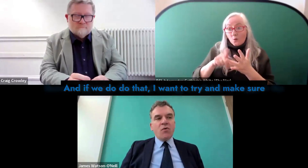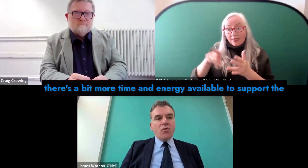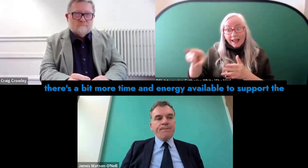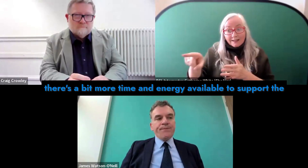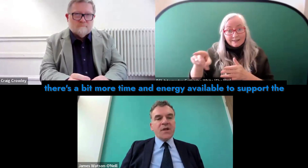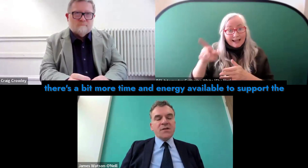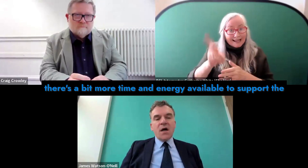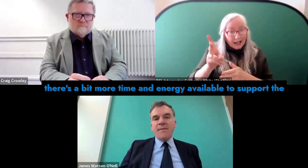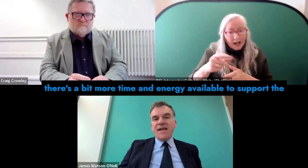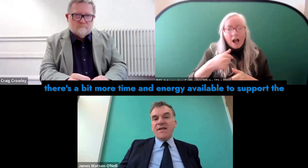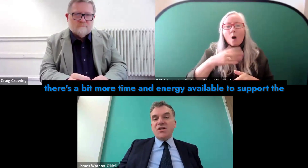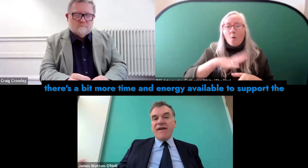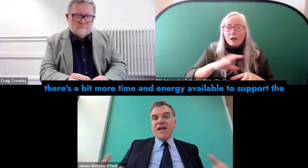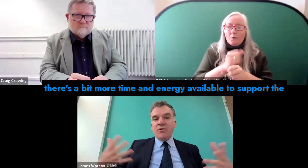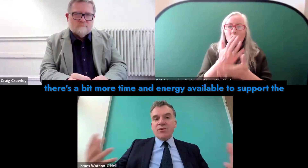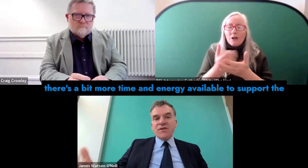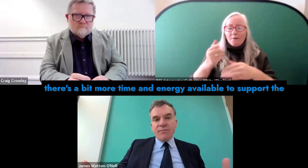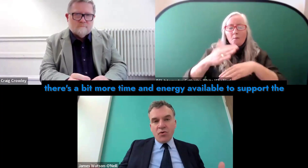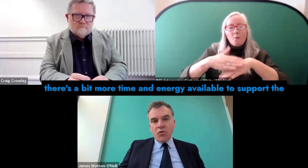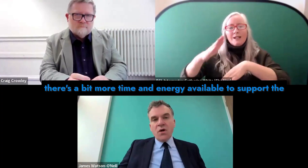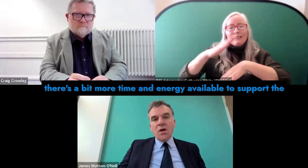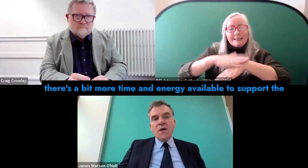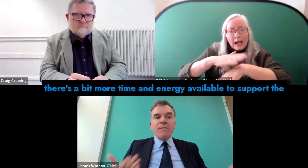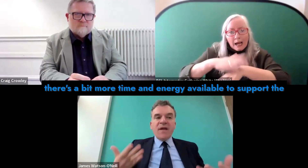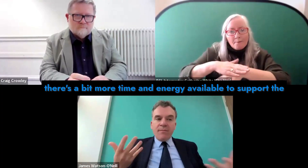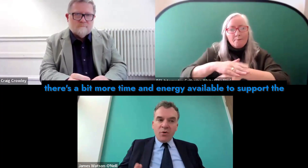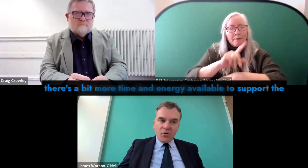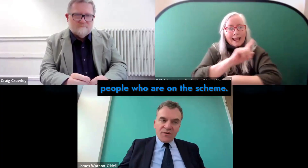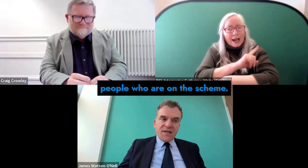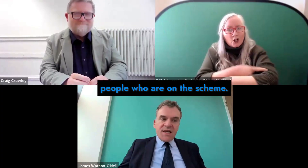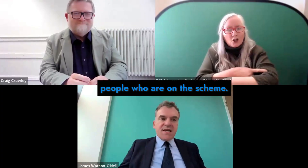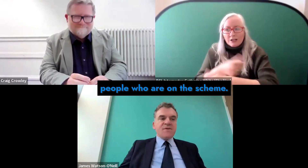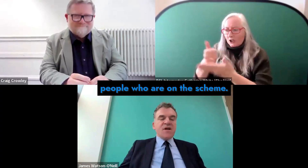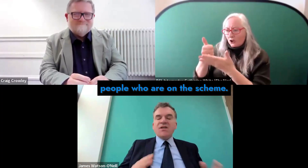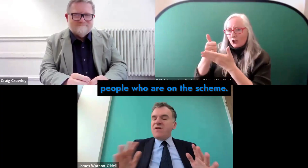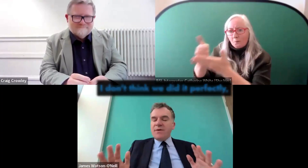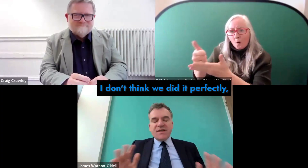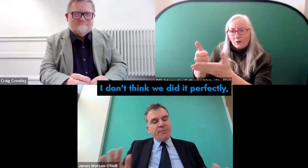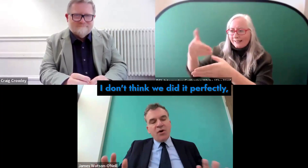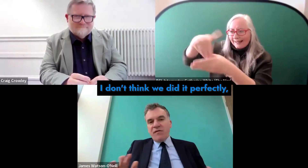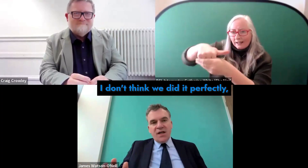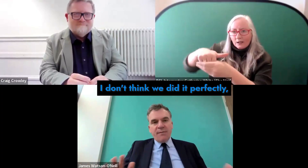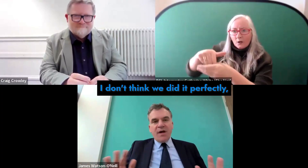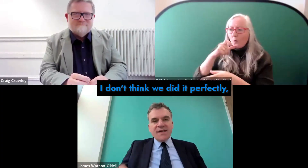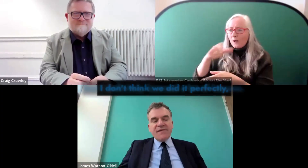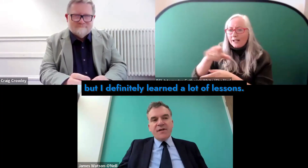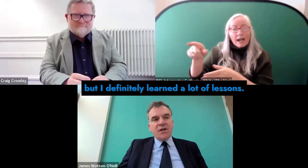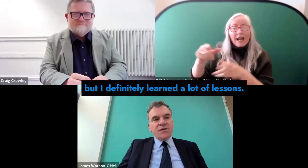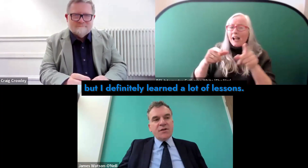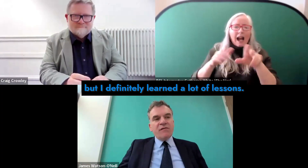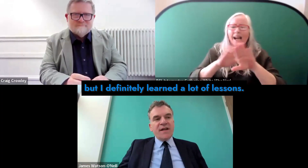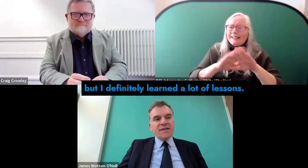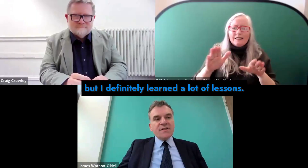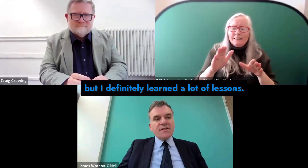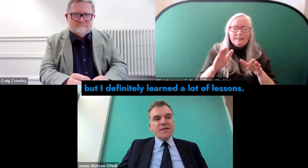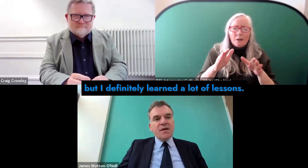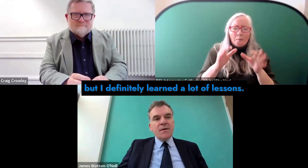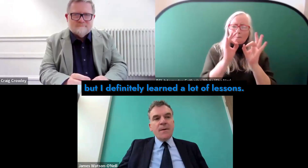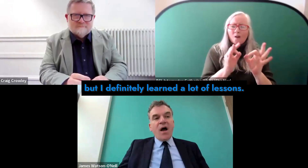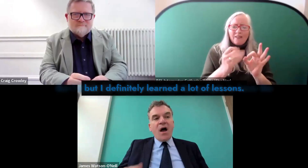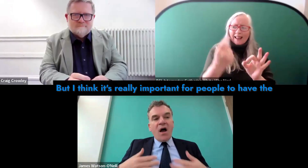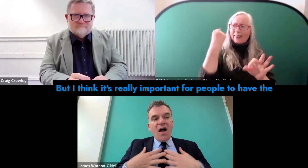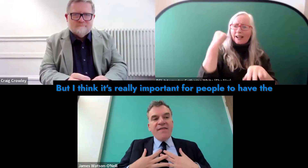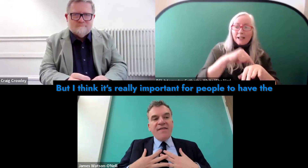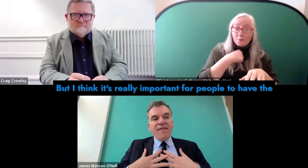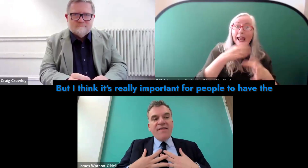make sure that there's a bit more time and energy available to support the people who are on the scheme. I don't think we did it perfectly, but I definitely learned a lot of